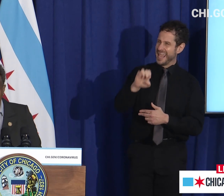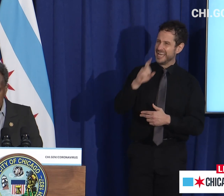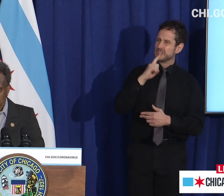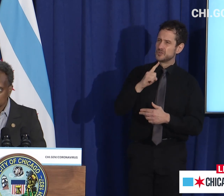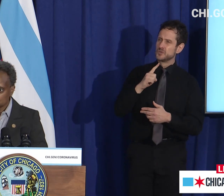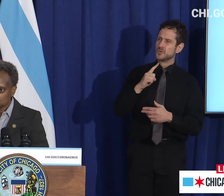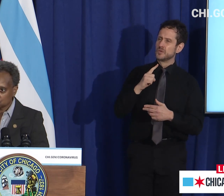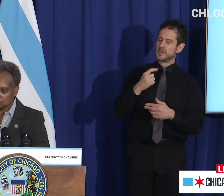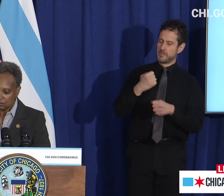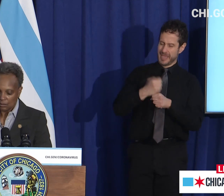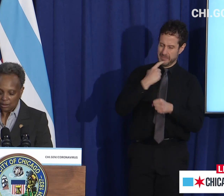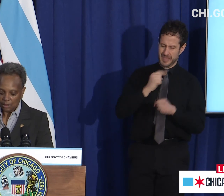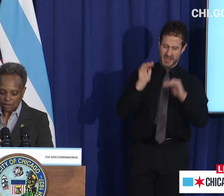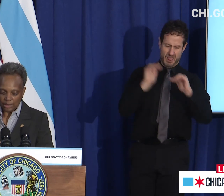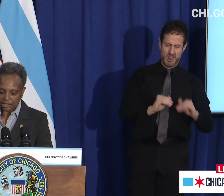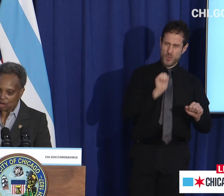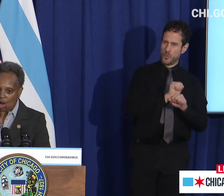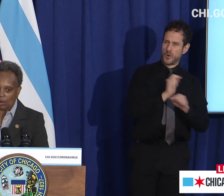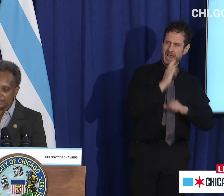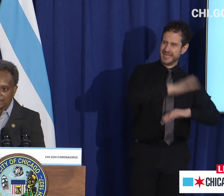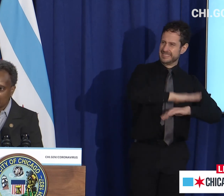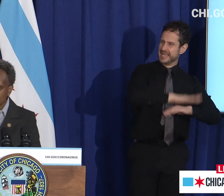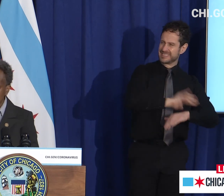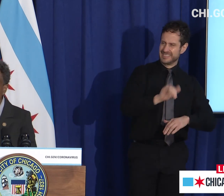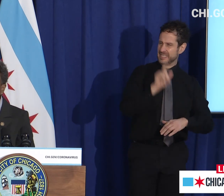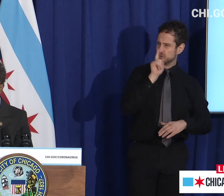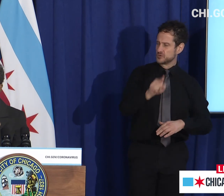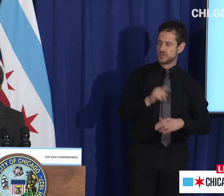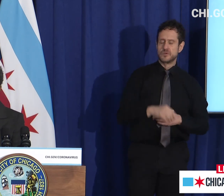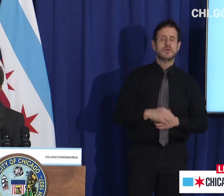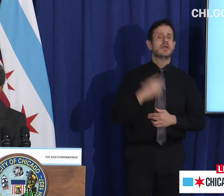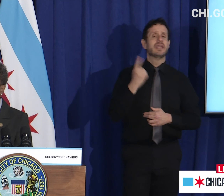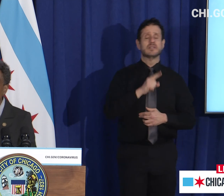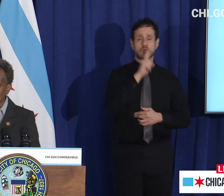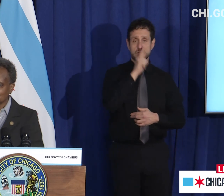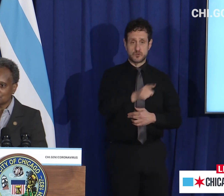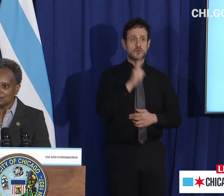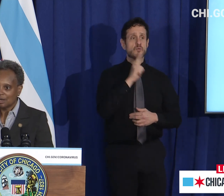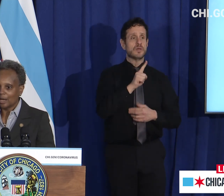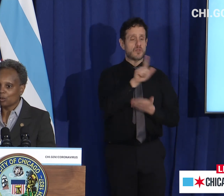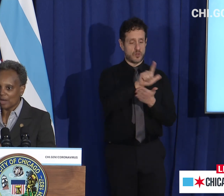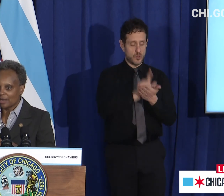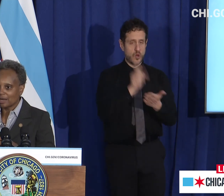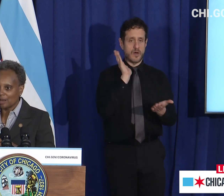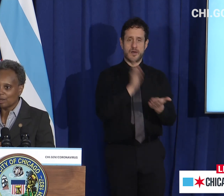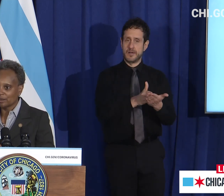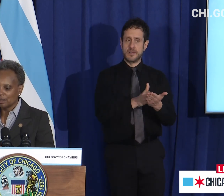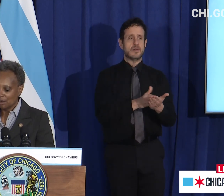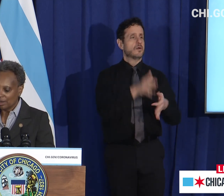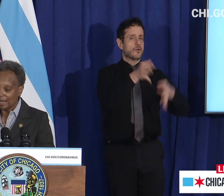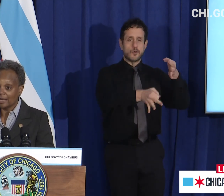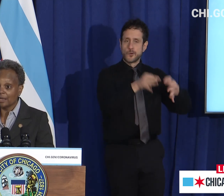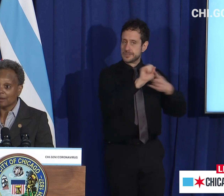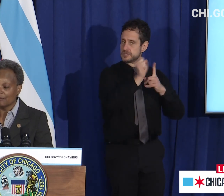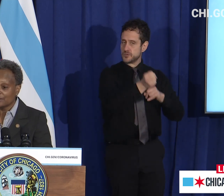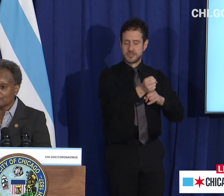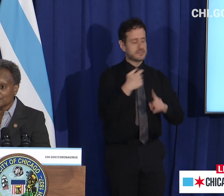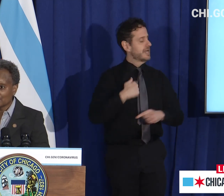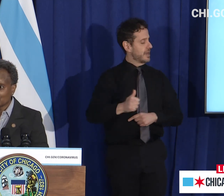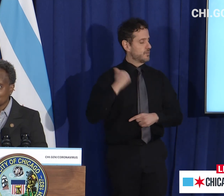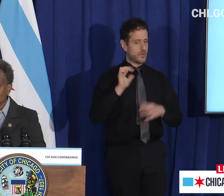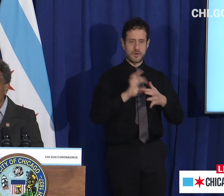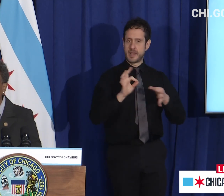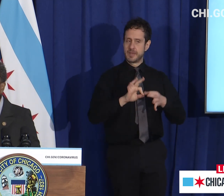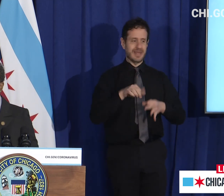desk job. Is that true? This is always the case with active litigation. I will not comment on any of